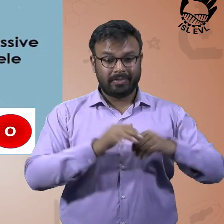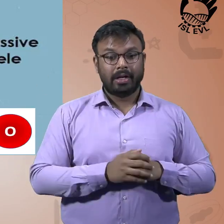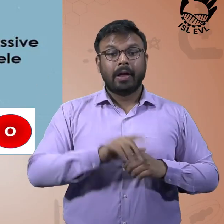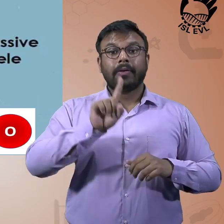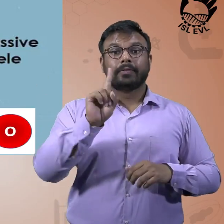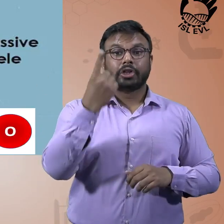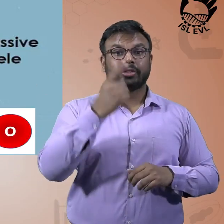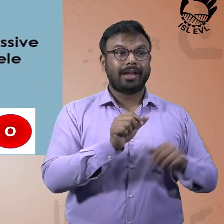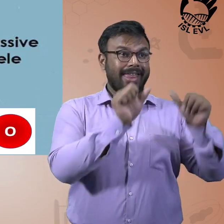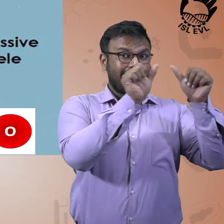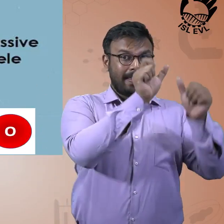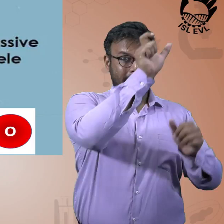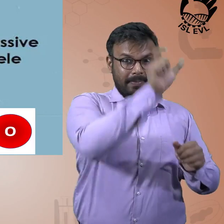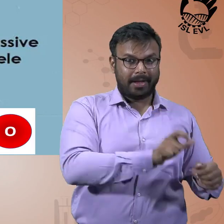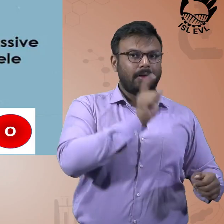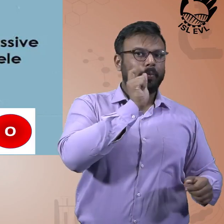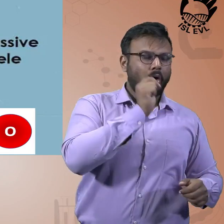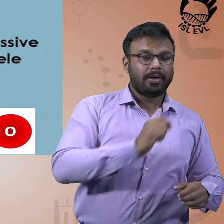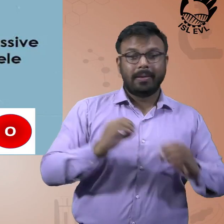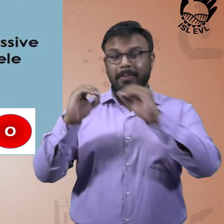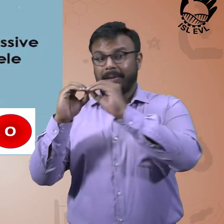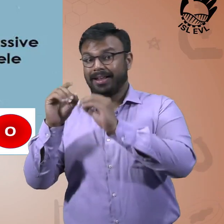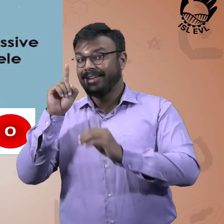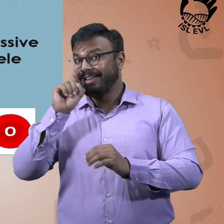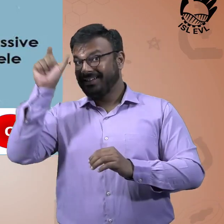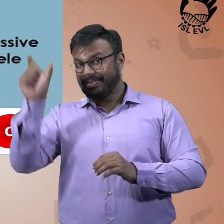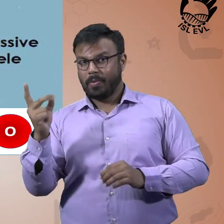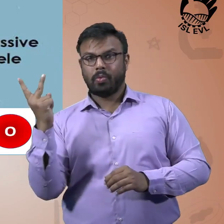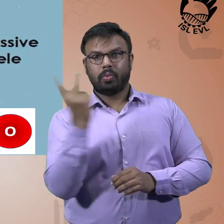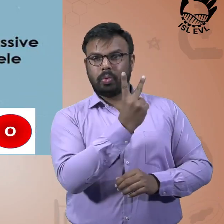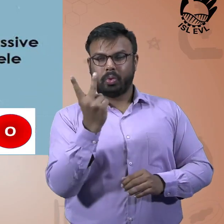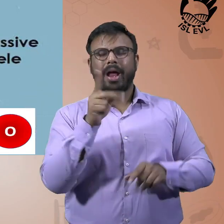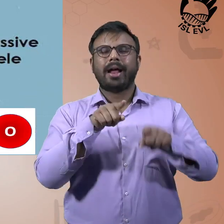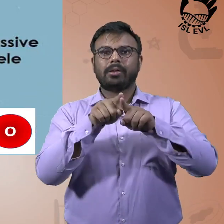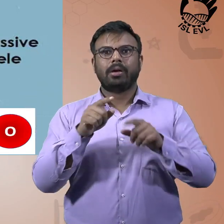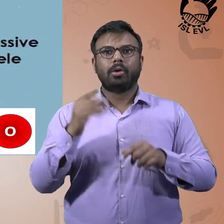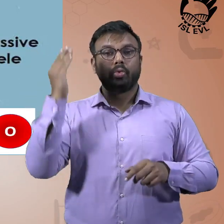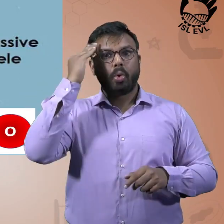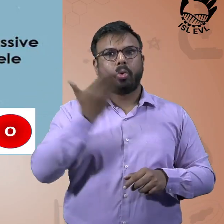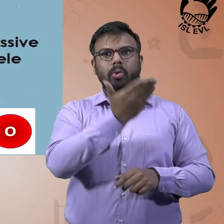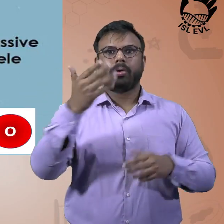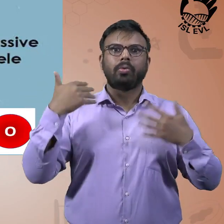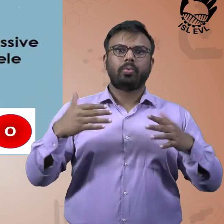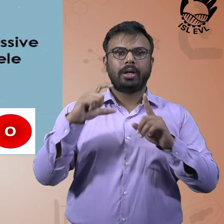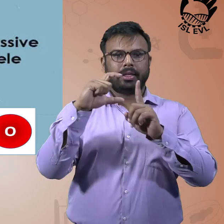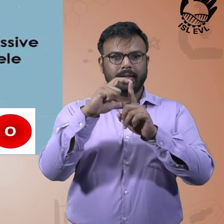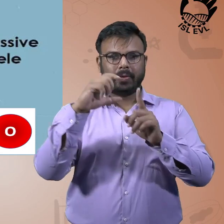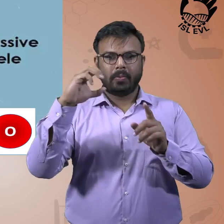We must have seen that mostly A blood type and B blood type